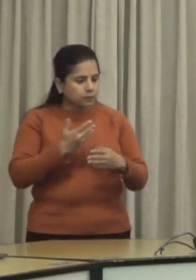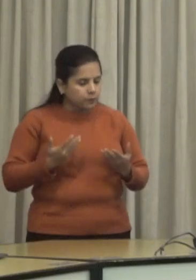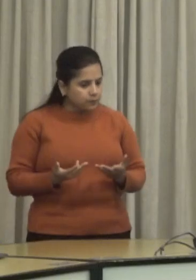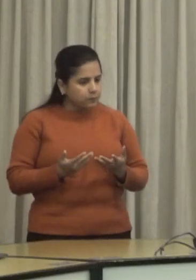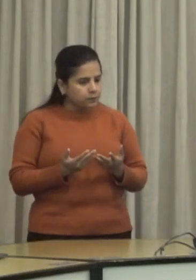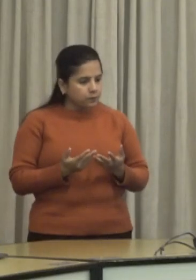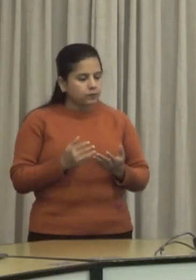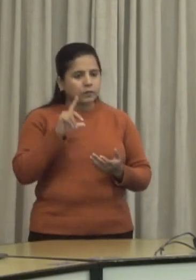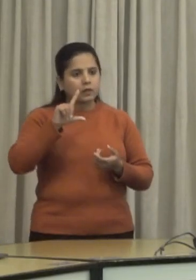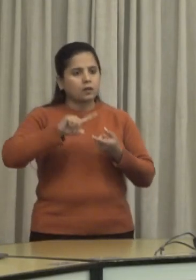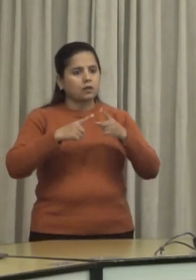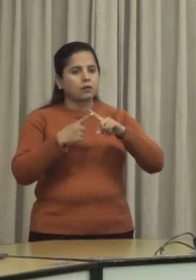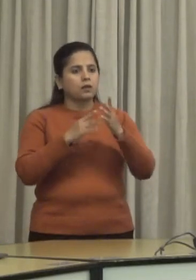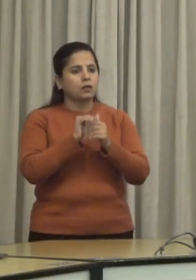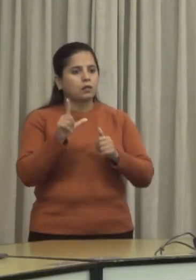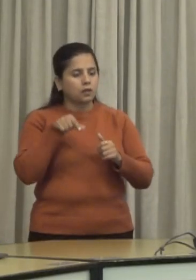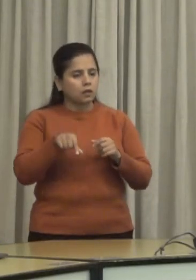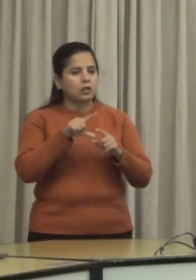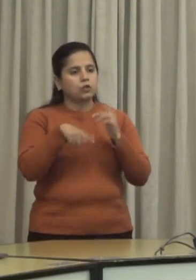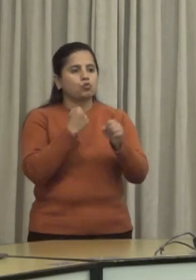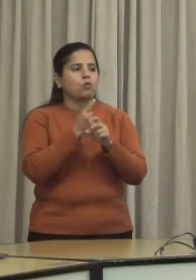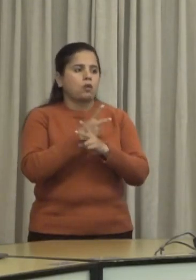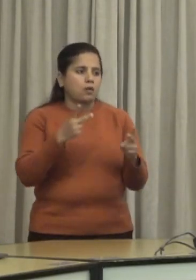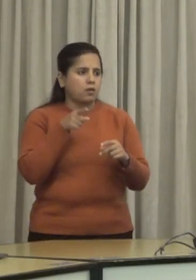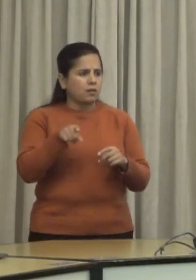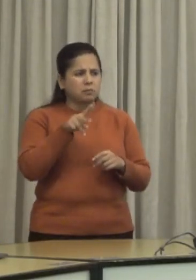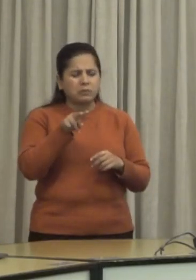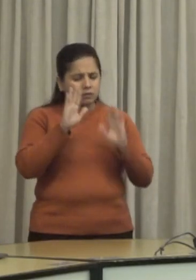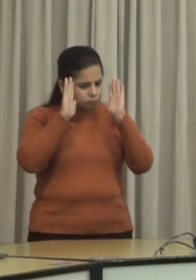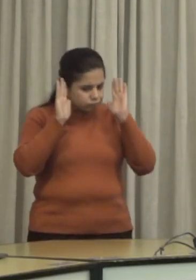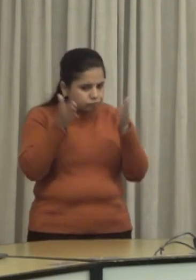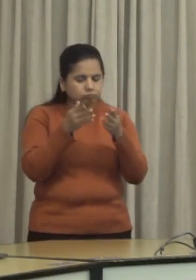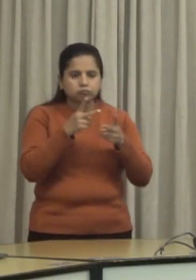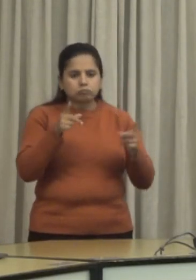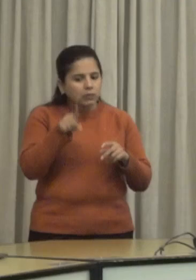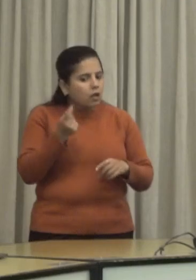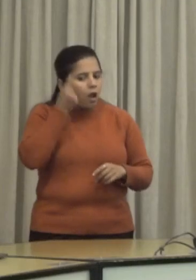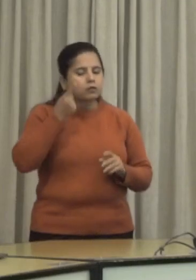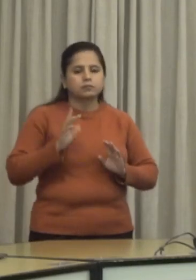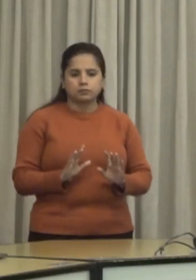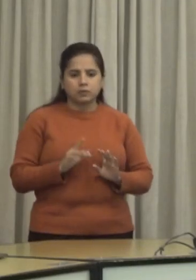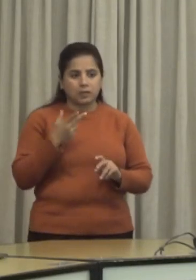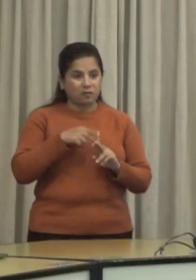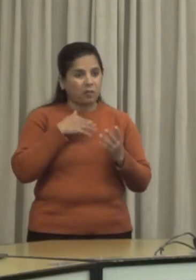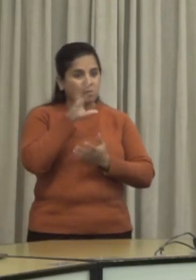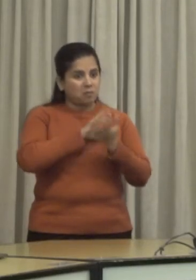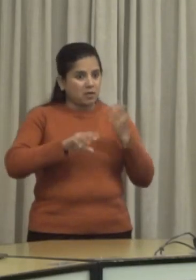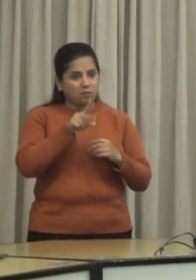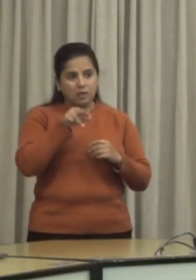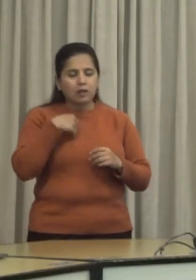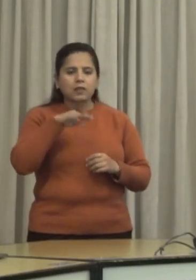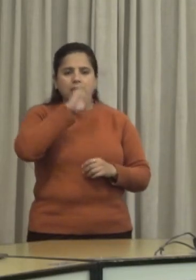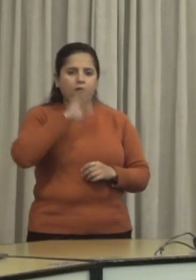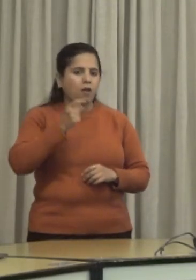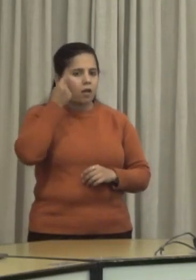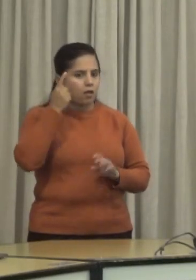a lethal drug. Okay, that definition is very narrow, and that has to be understood. If we mix up definitions, we'll never